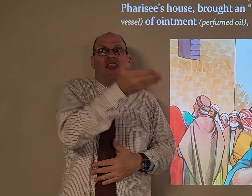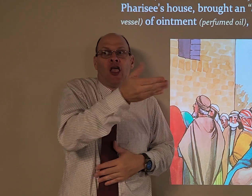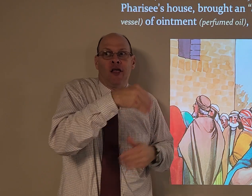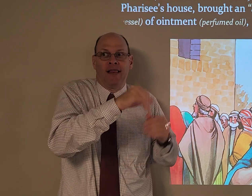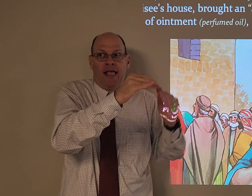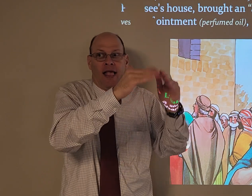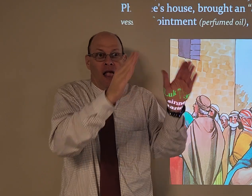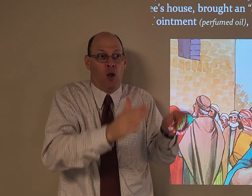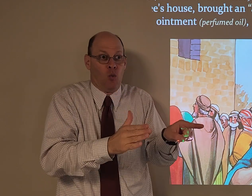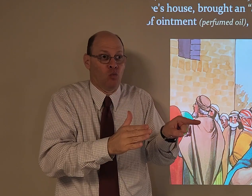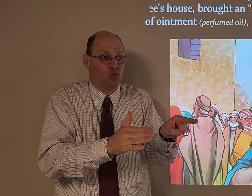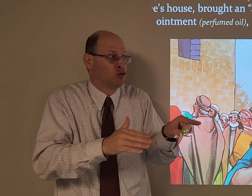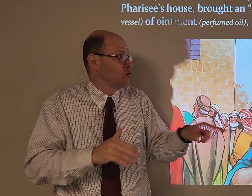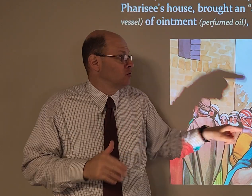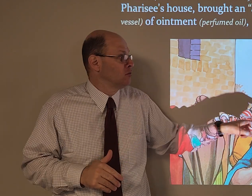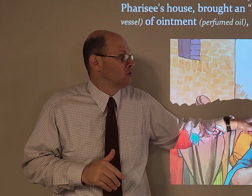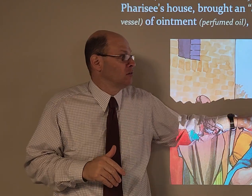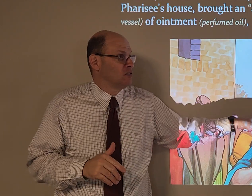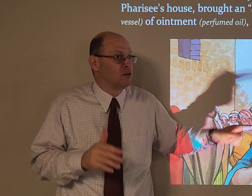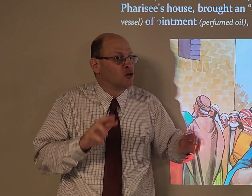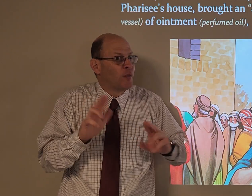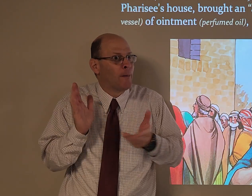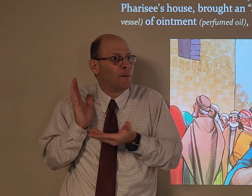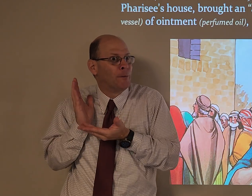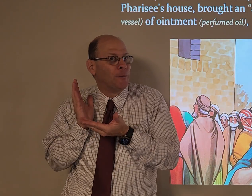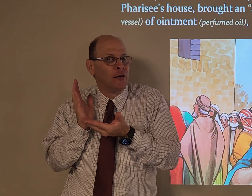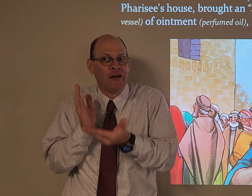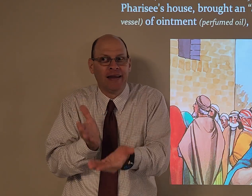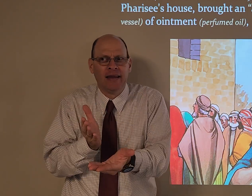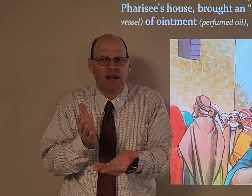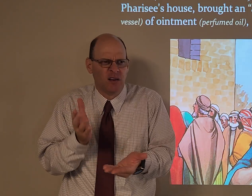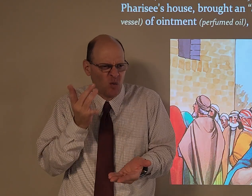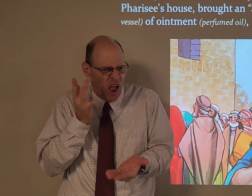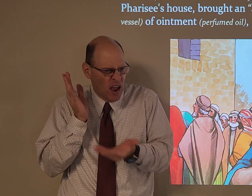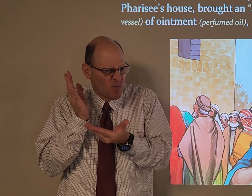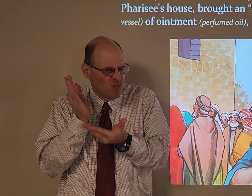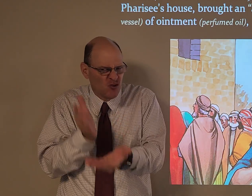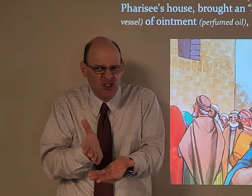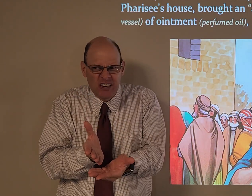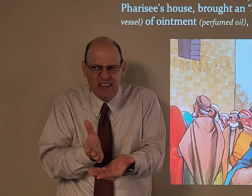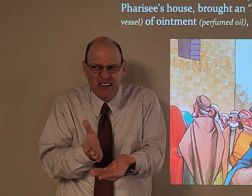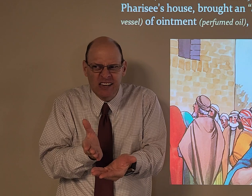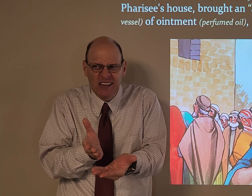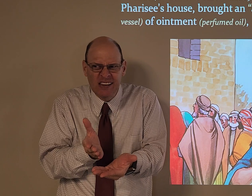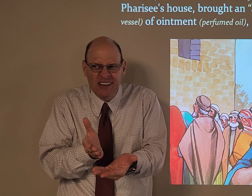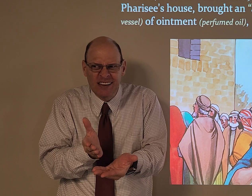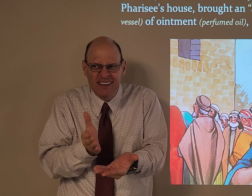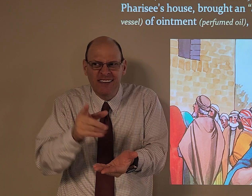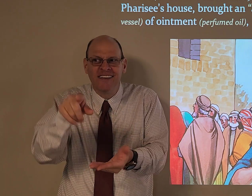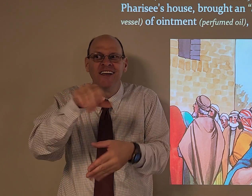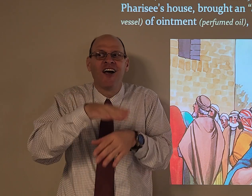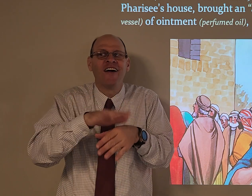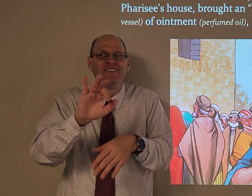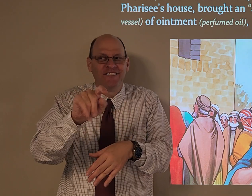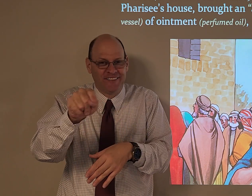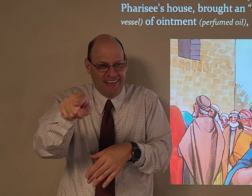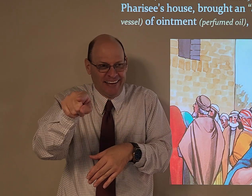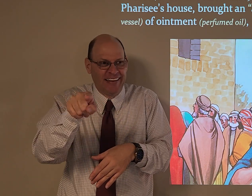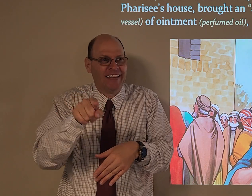was in here at the Pharisee's house. She'd heard everything about Jesus, and she felt the need